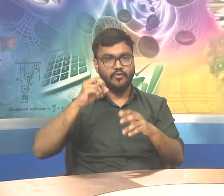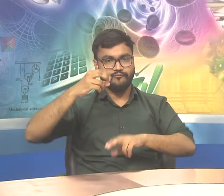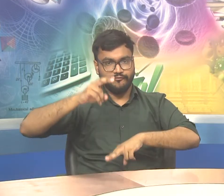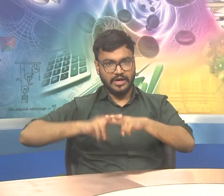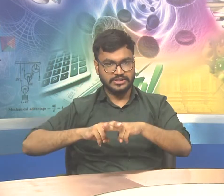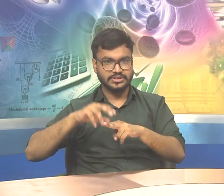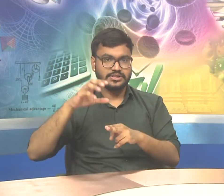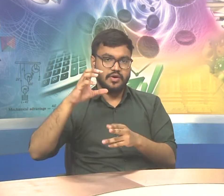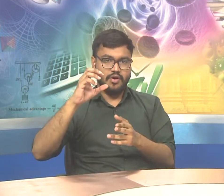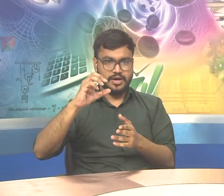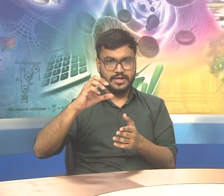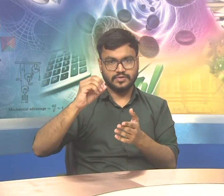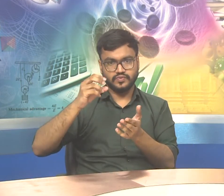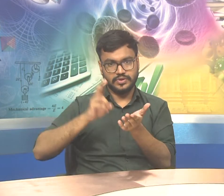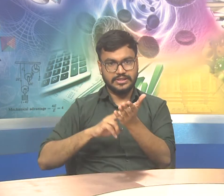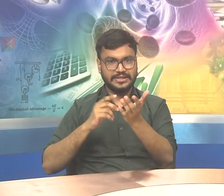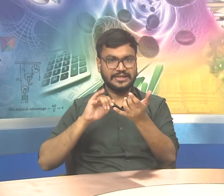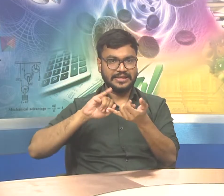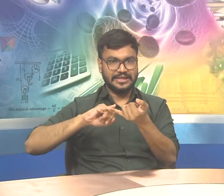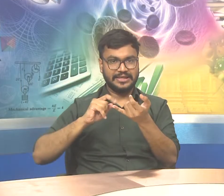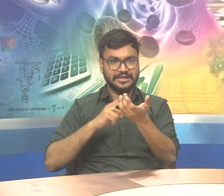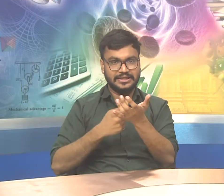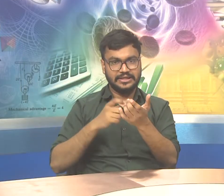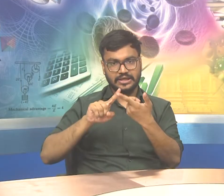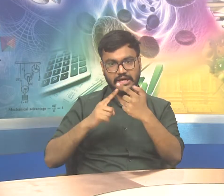law of conservation of energy.